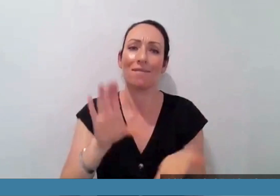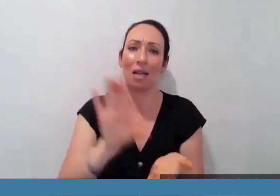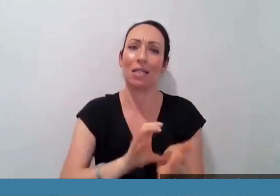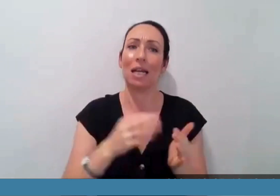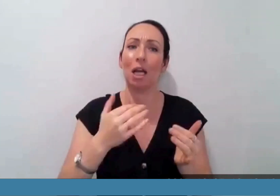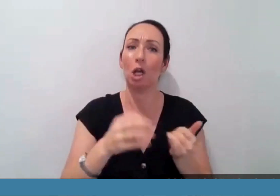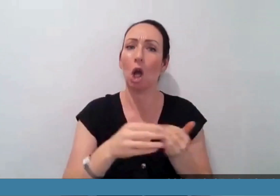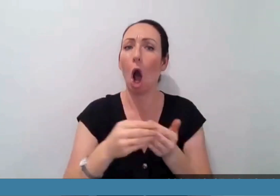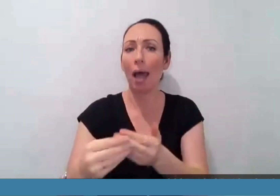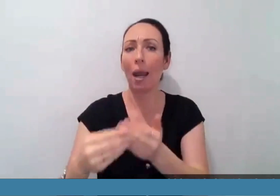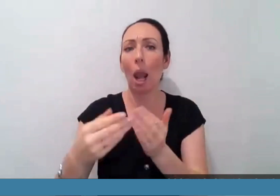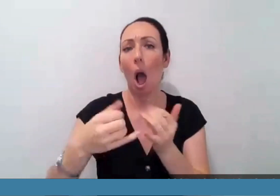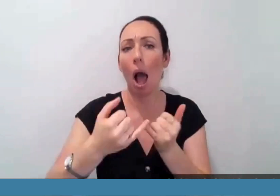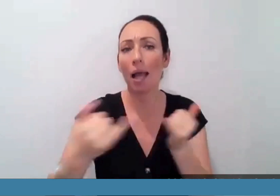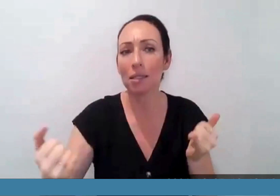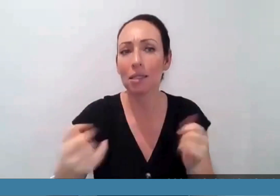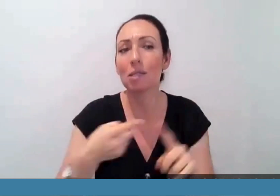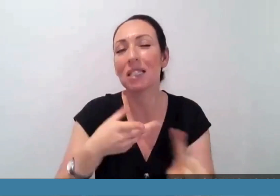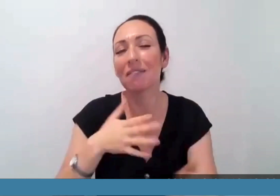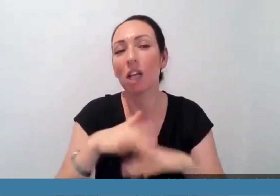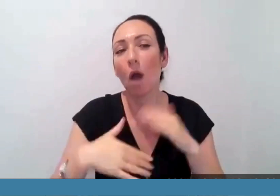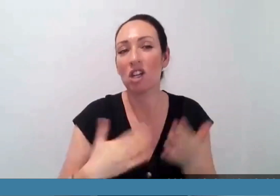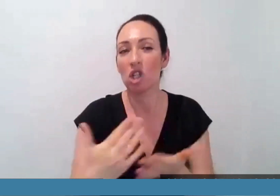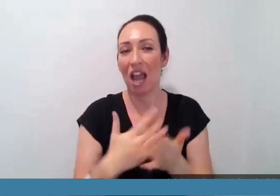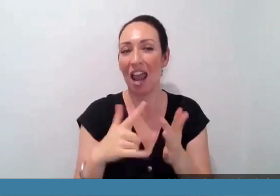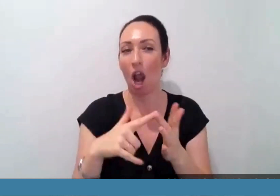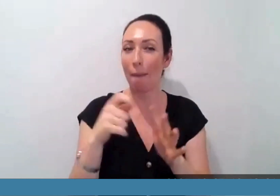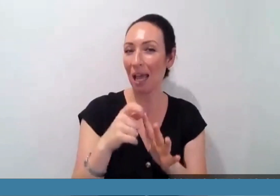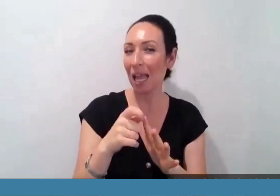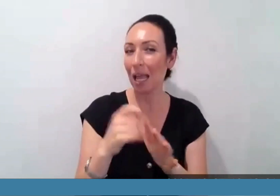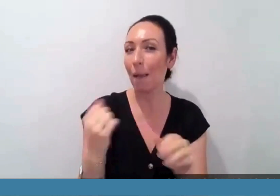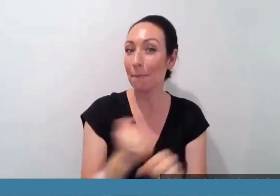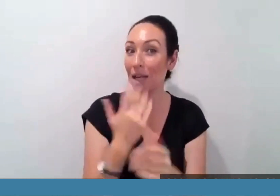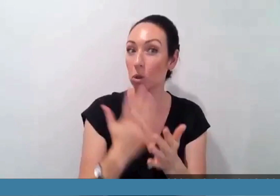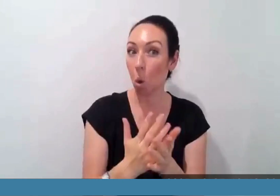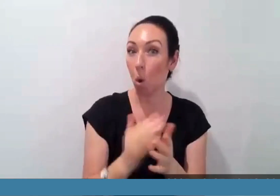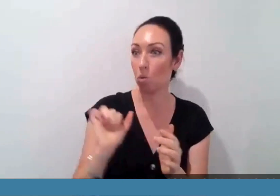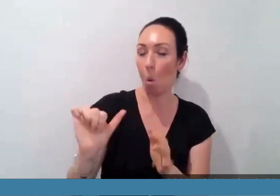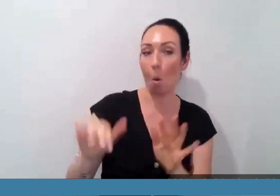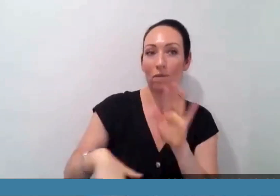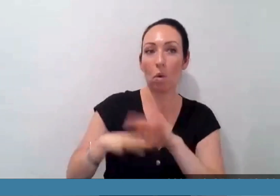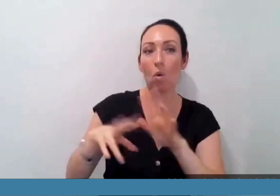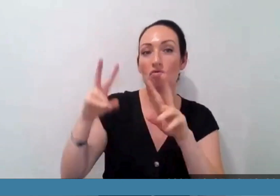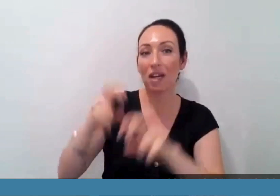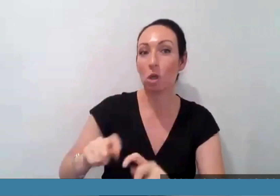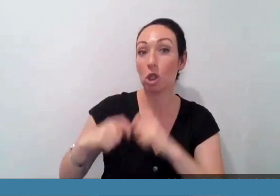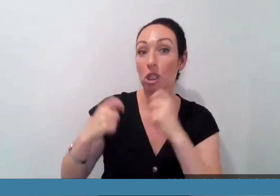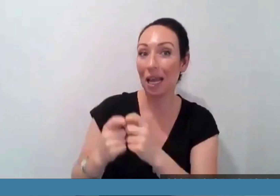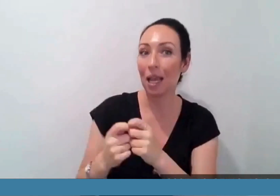to requirements around shared IP across all of your research team, so including partner